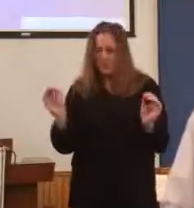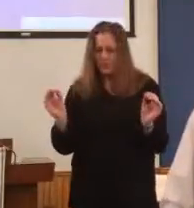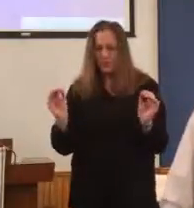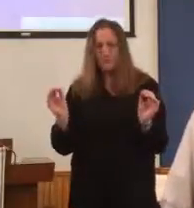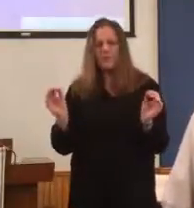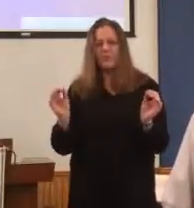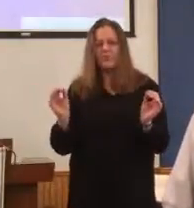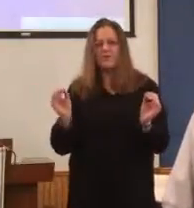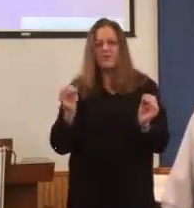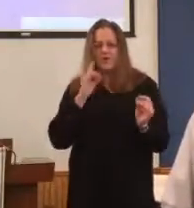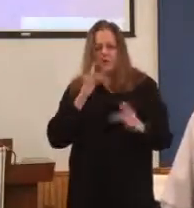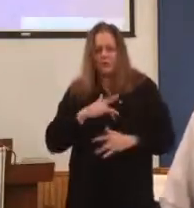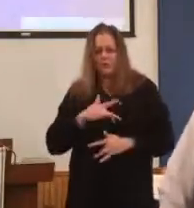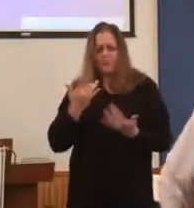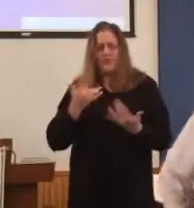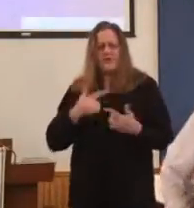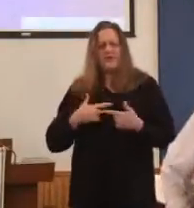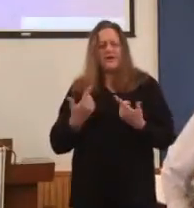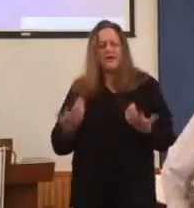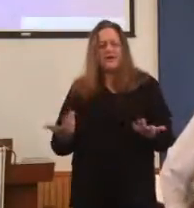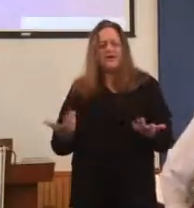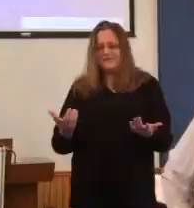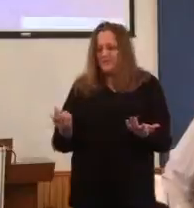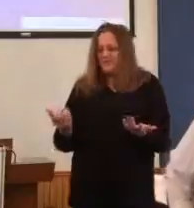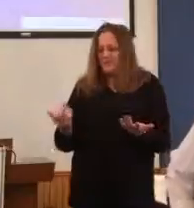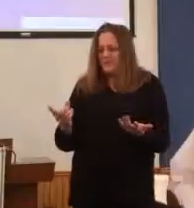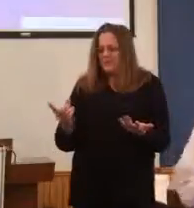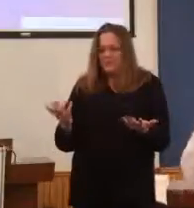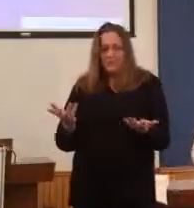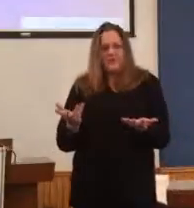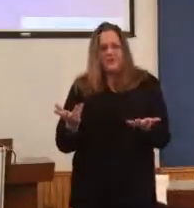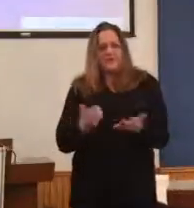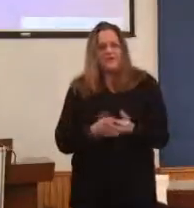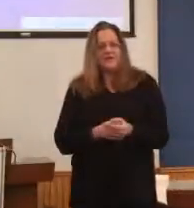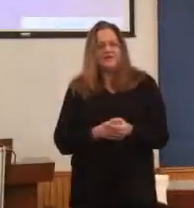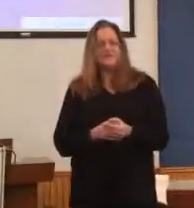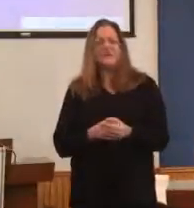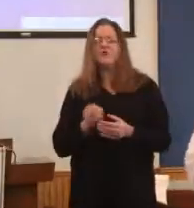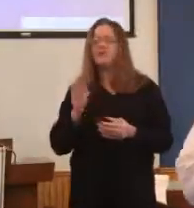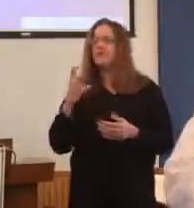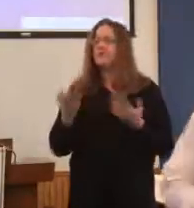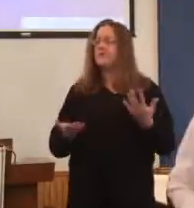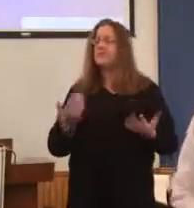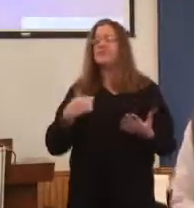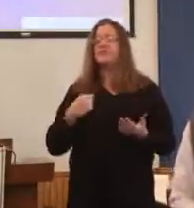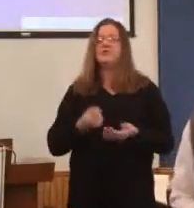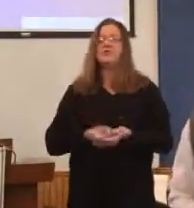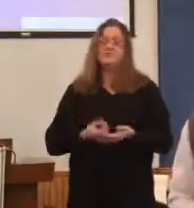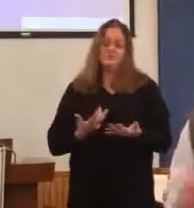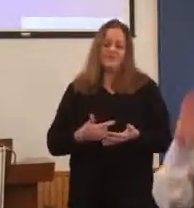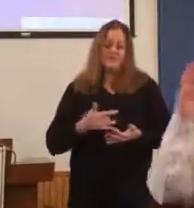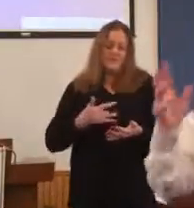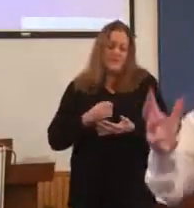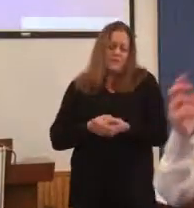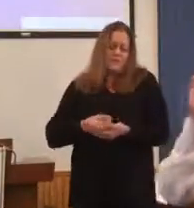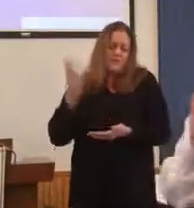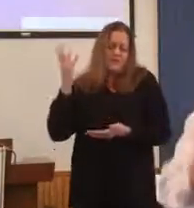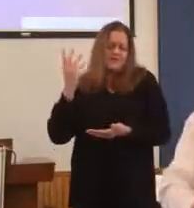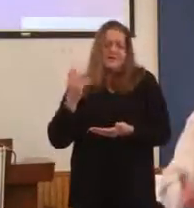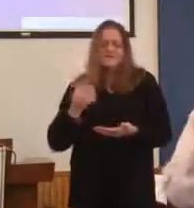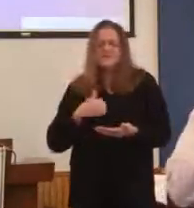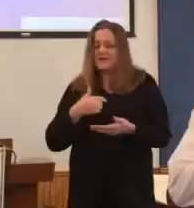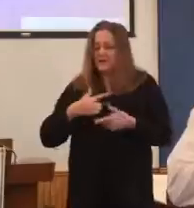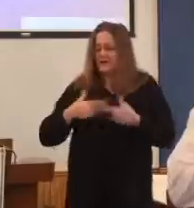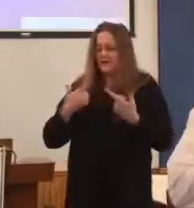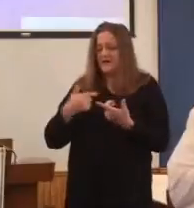We're not excited about our lives. And maybe we've wasted a good portion of